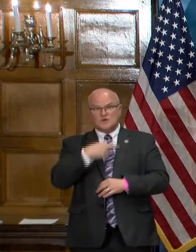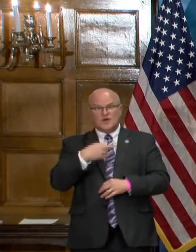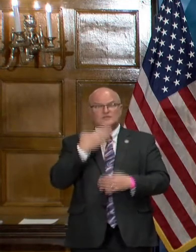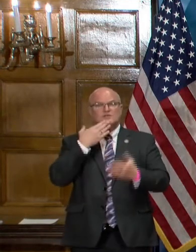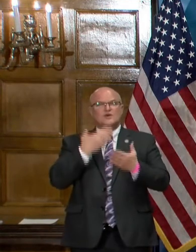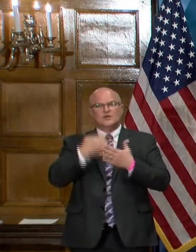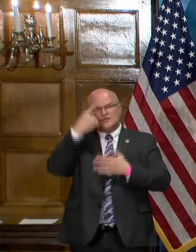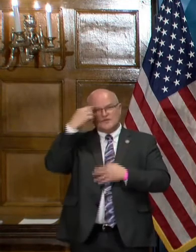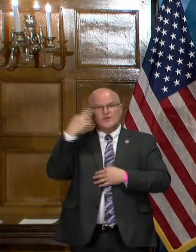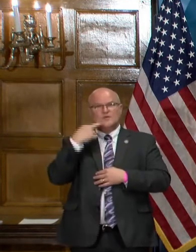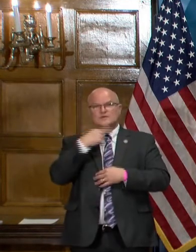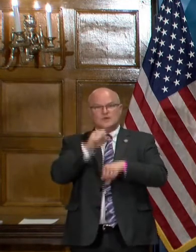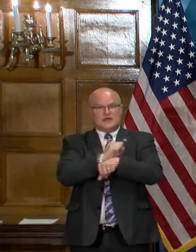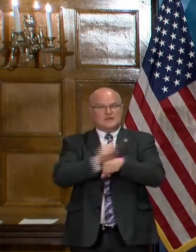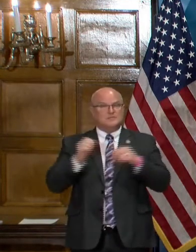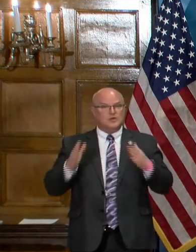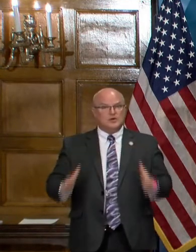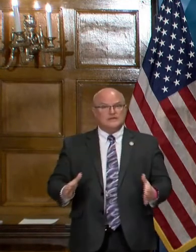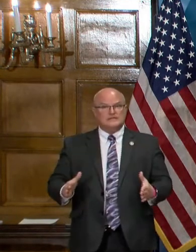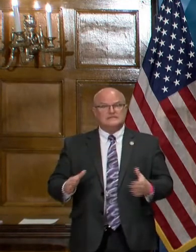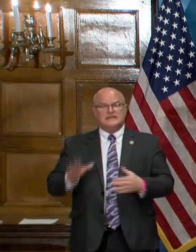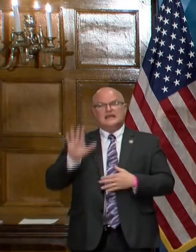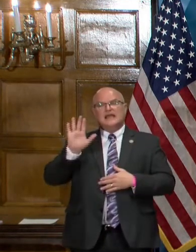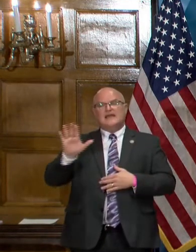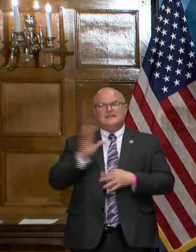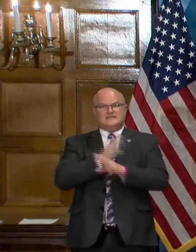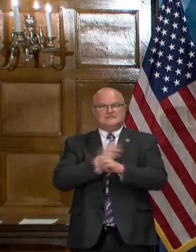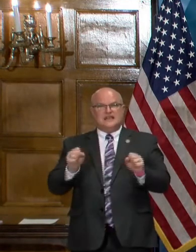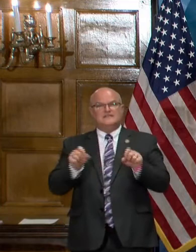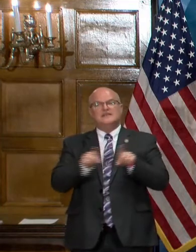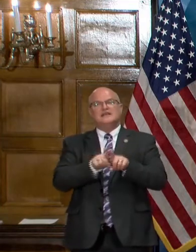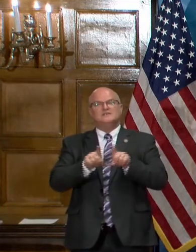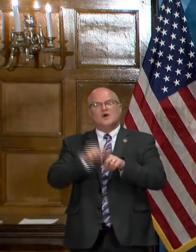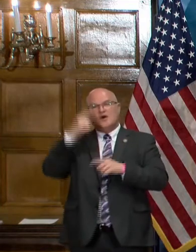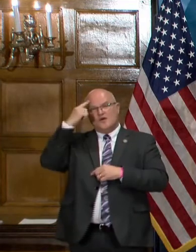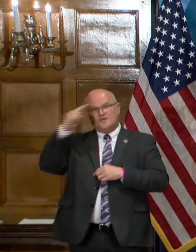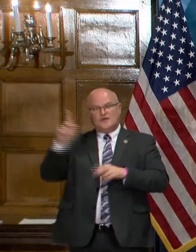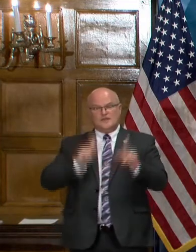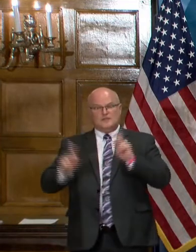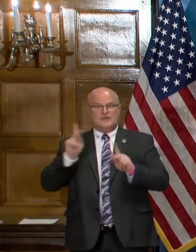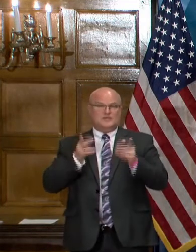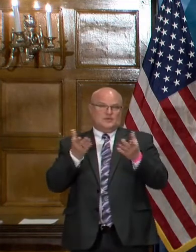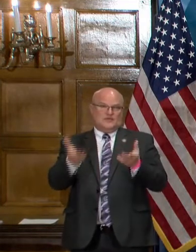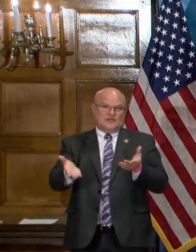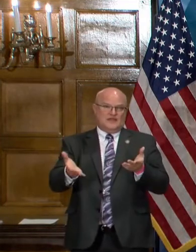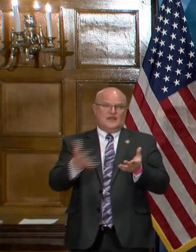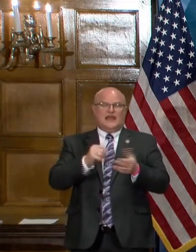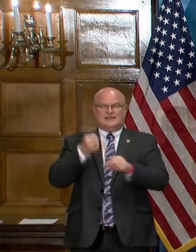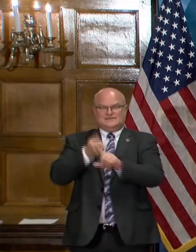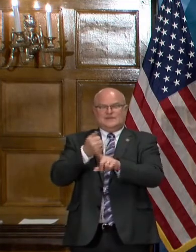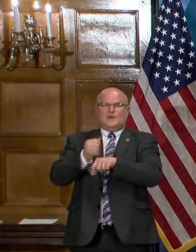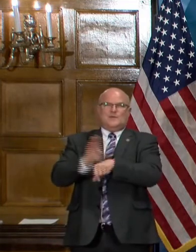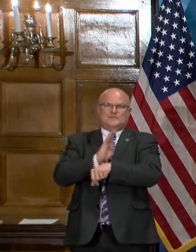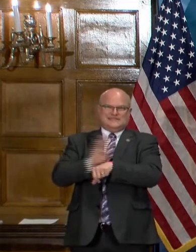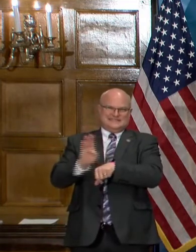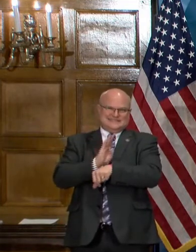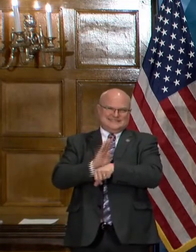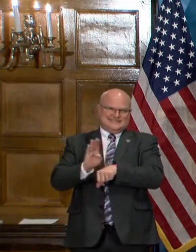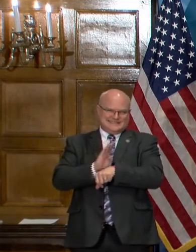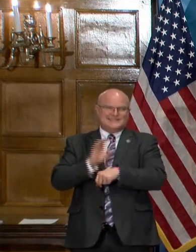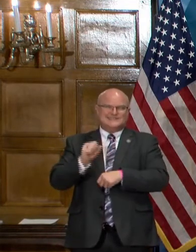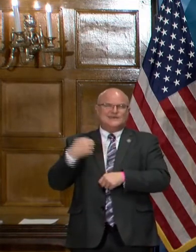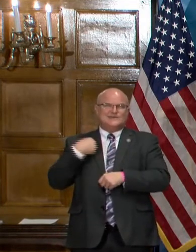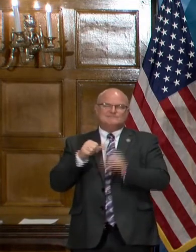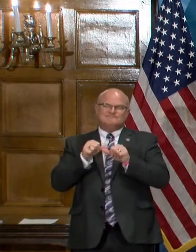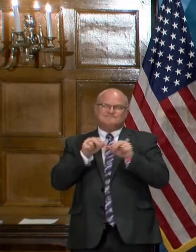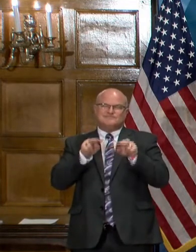for the restaurant employees and their safety, as well as for the patrons that go there and to their own business models. So we'll